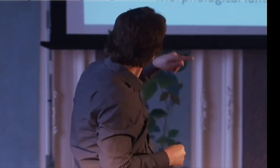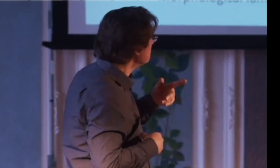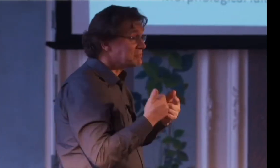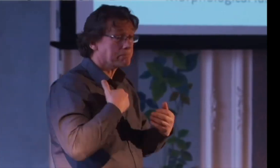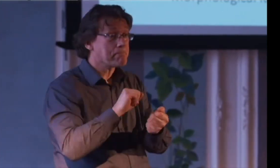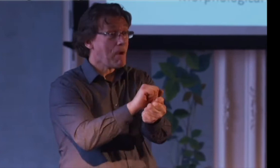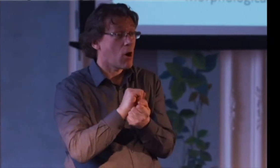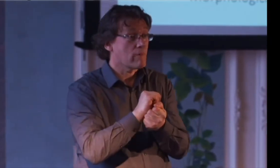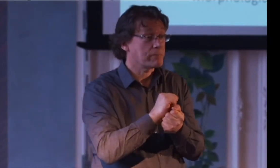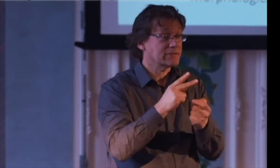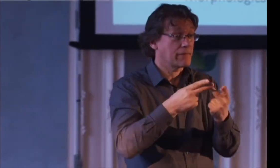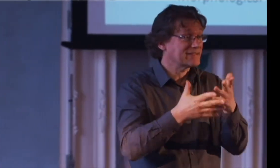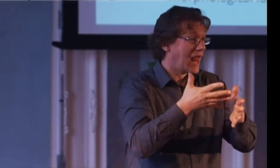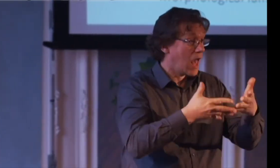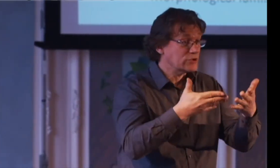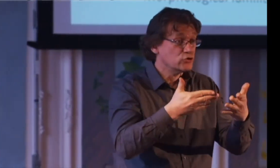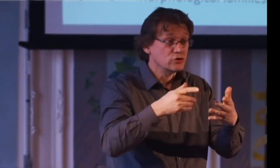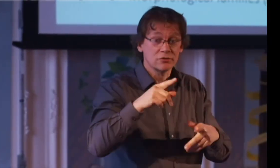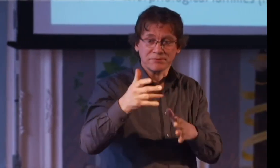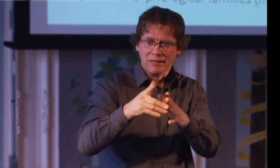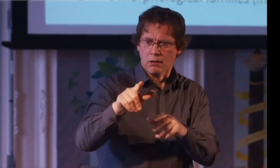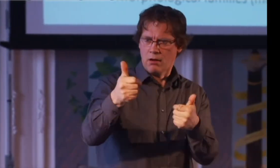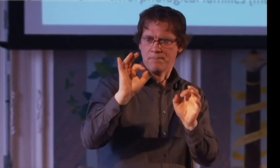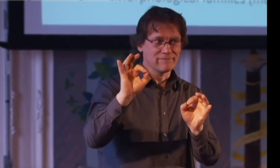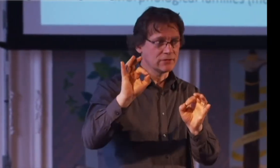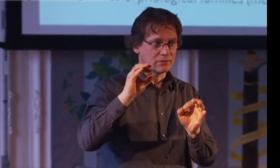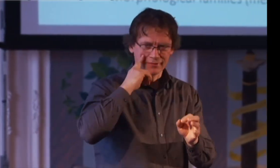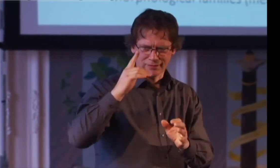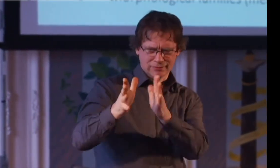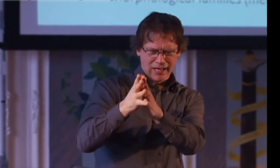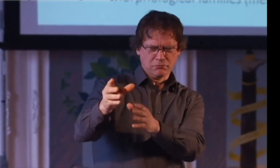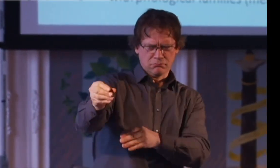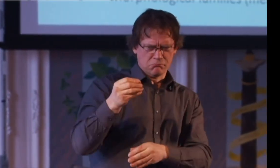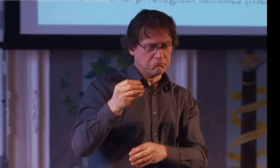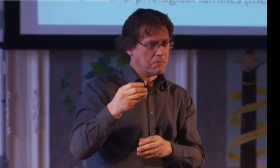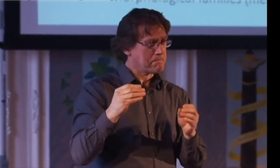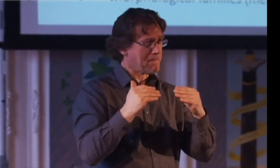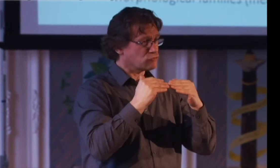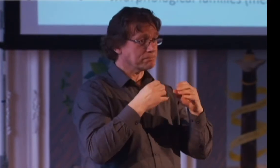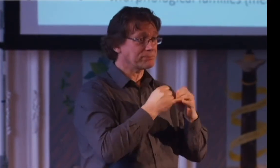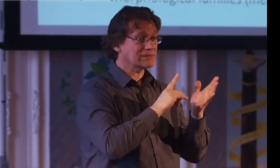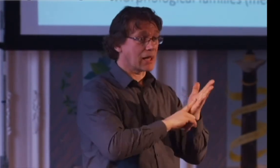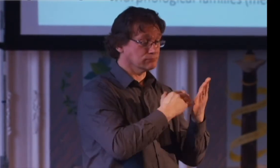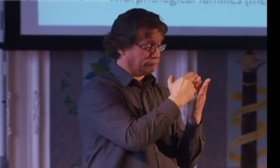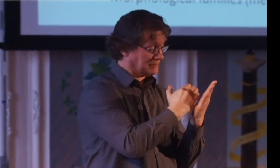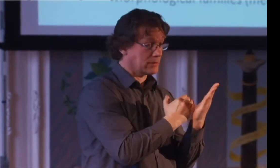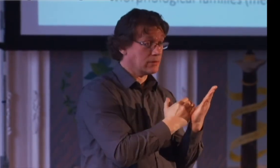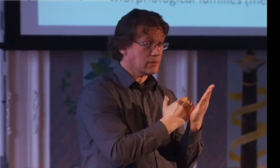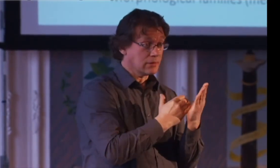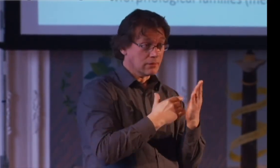These are some of the other things we considered. Sometimes we borrowed signs from other sign languages because they had a perfect example that matched